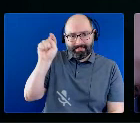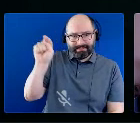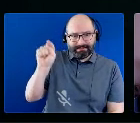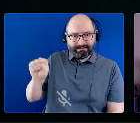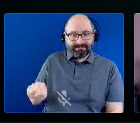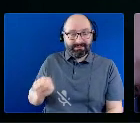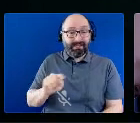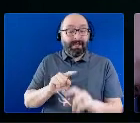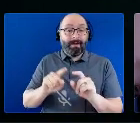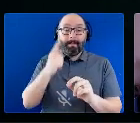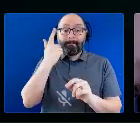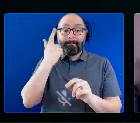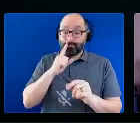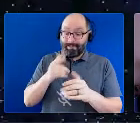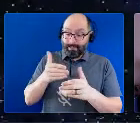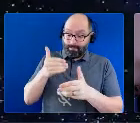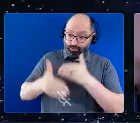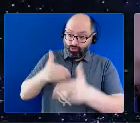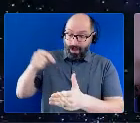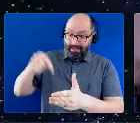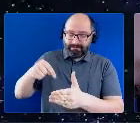matters just as much as the outcome.